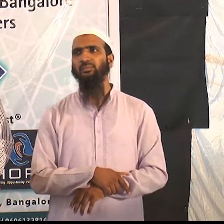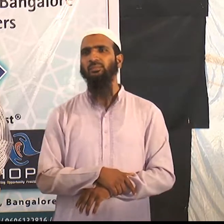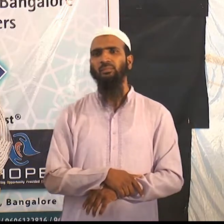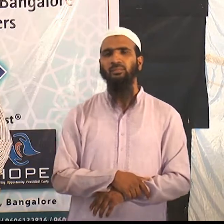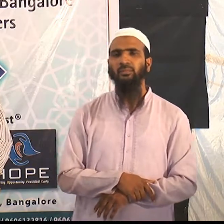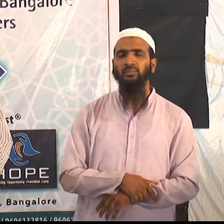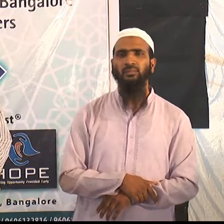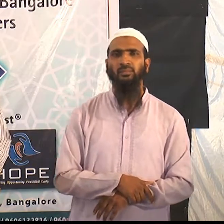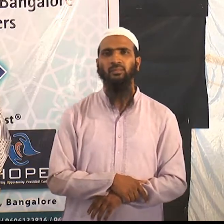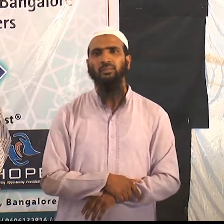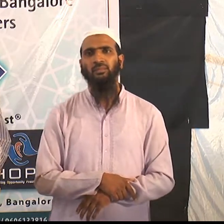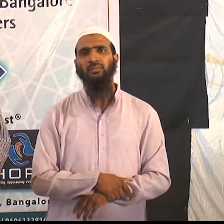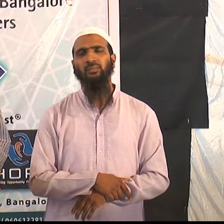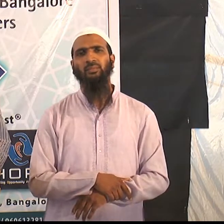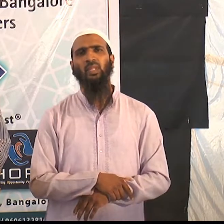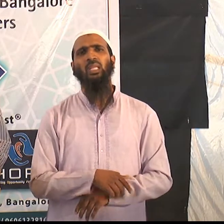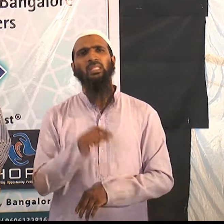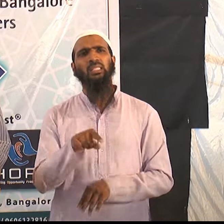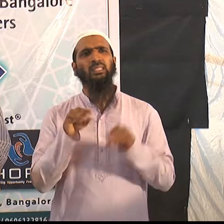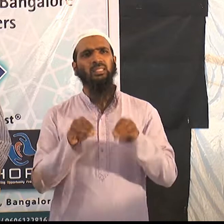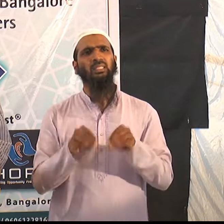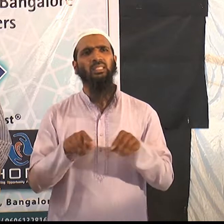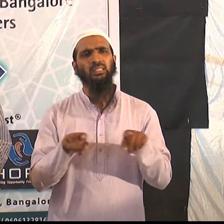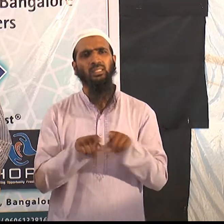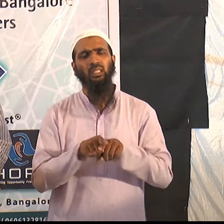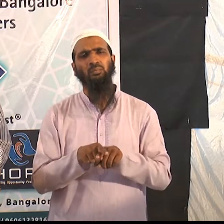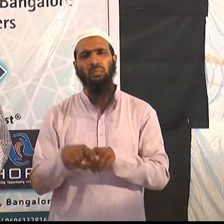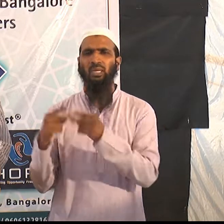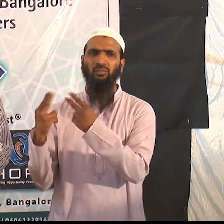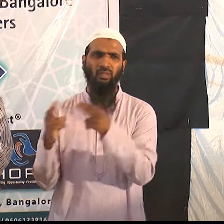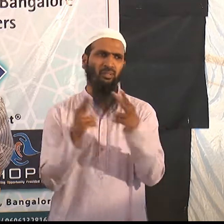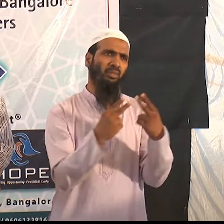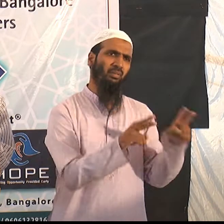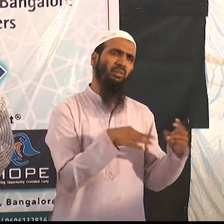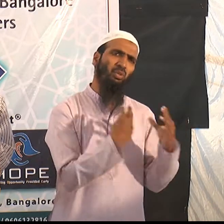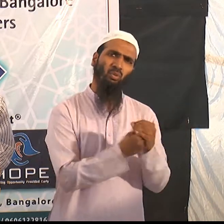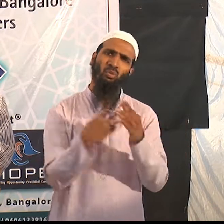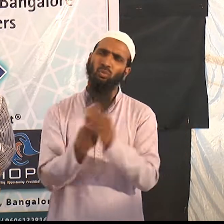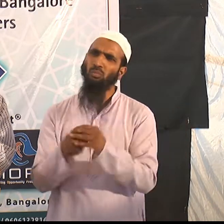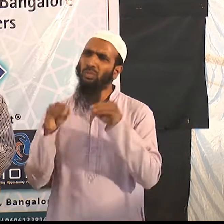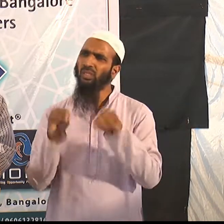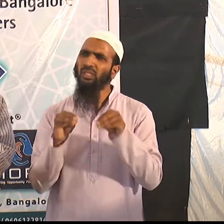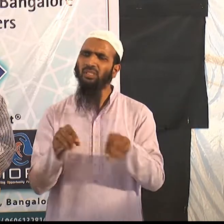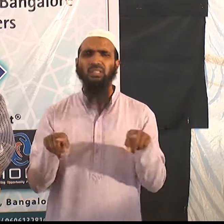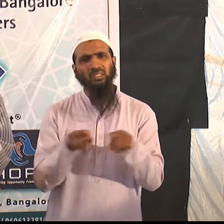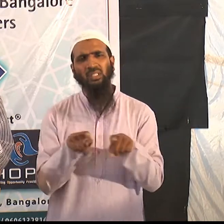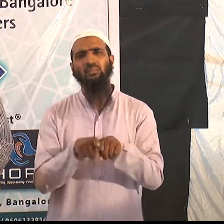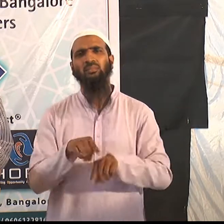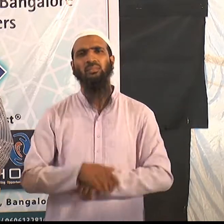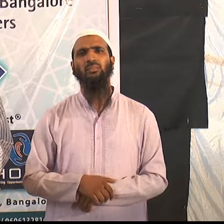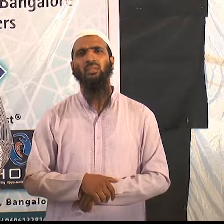this convergence of all religions takes place, then why is man fighting man?